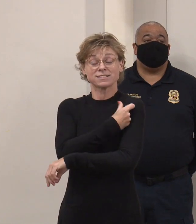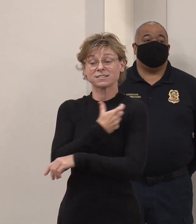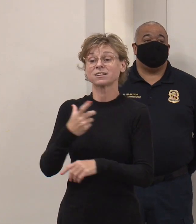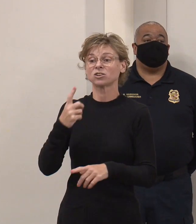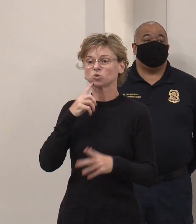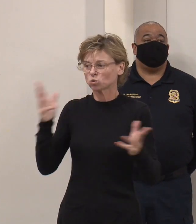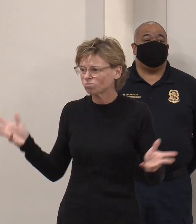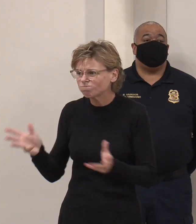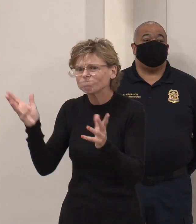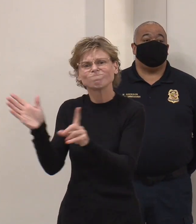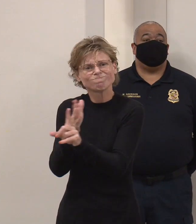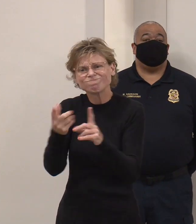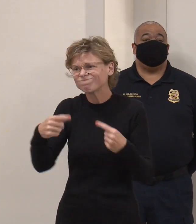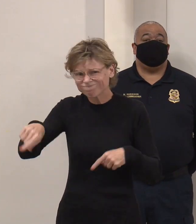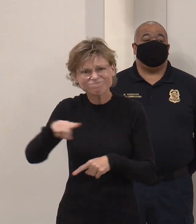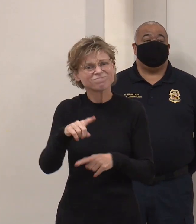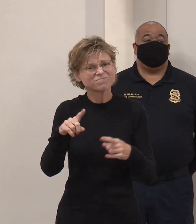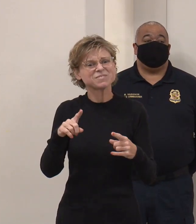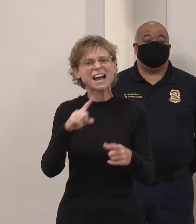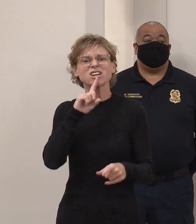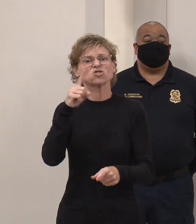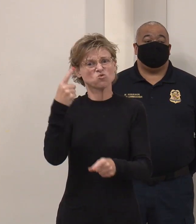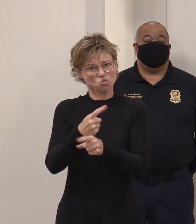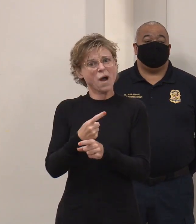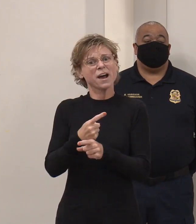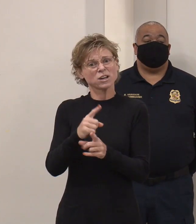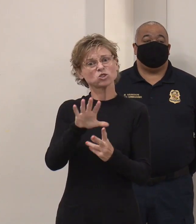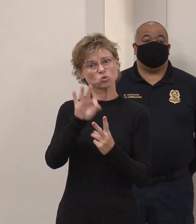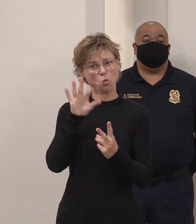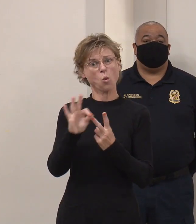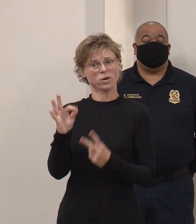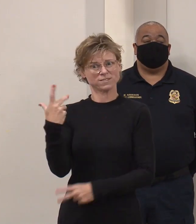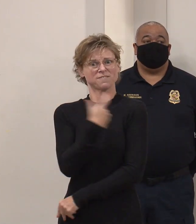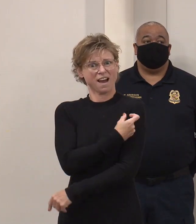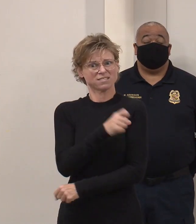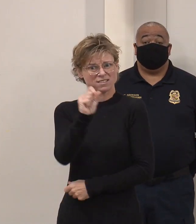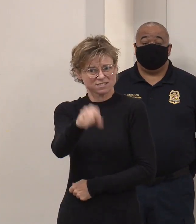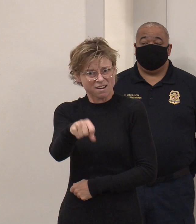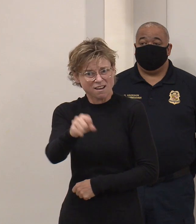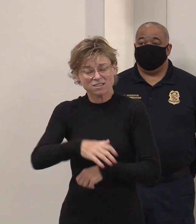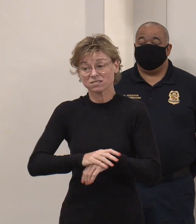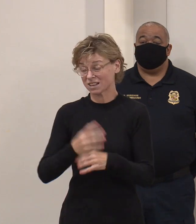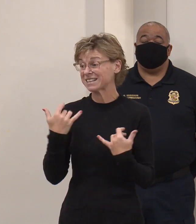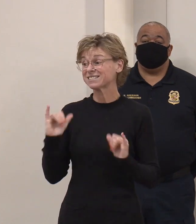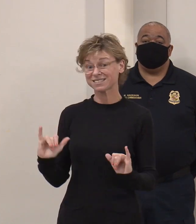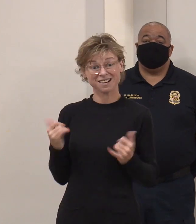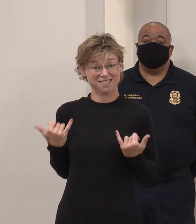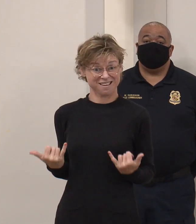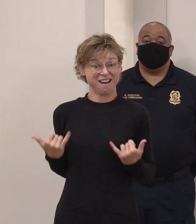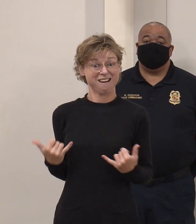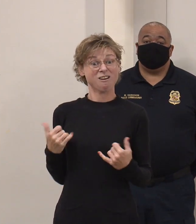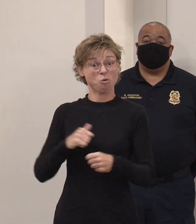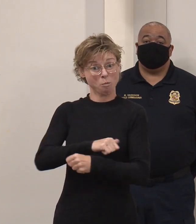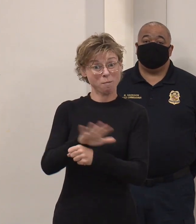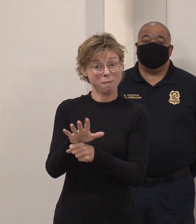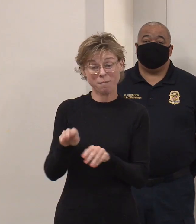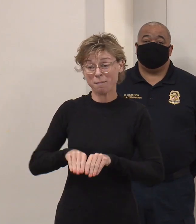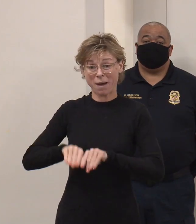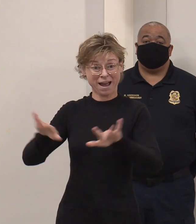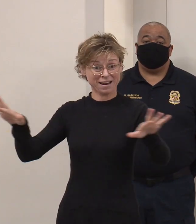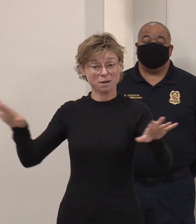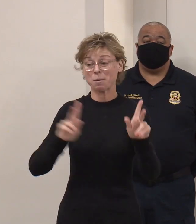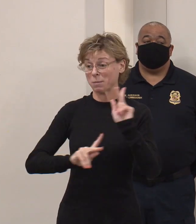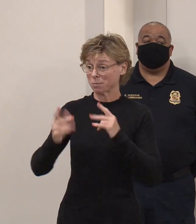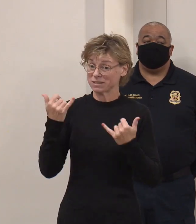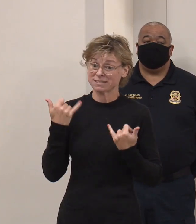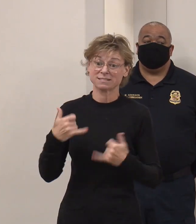the vaccine is the right choice. We are still in a pandemic. People are still losing their